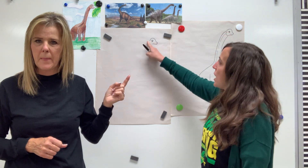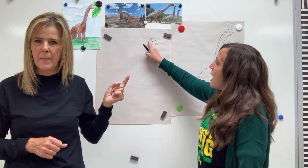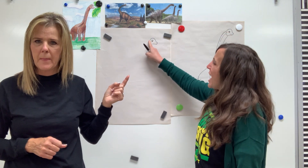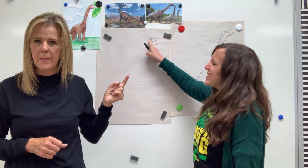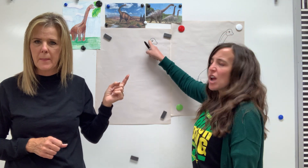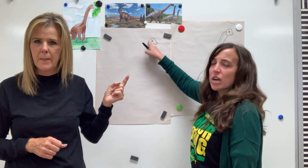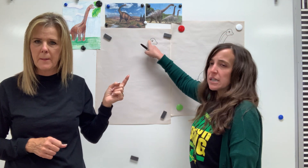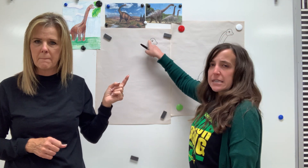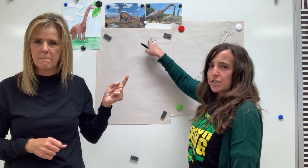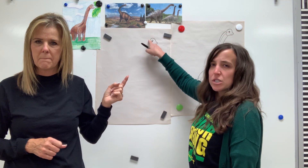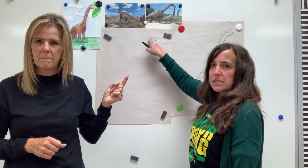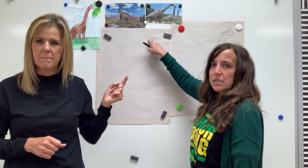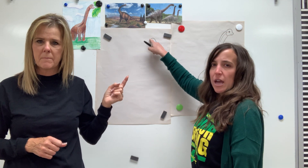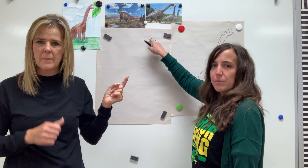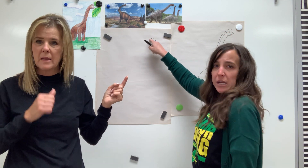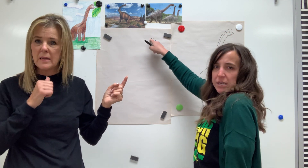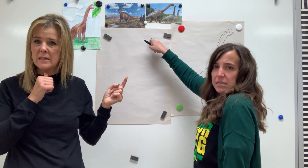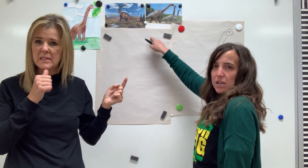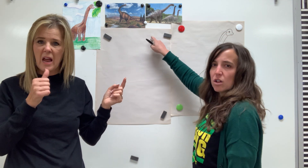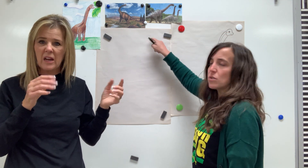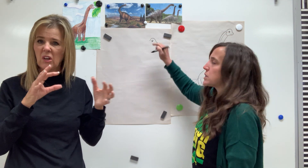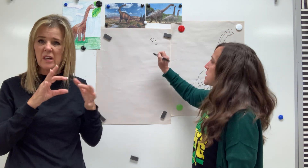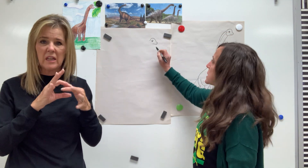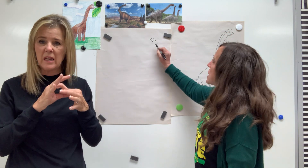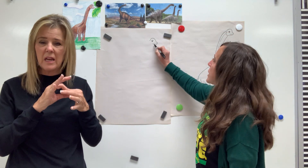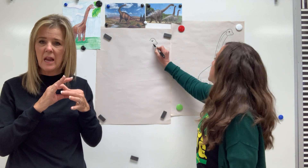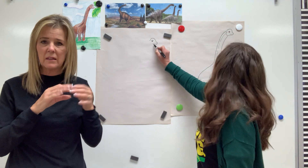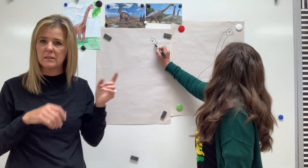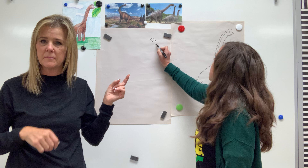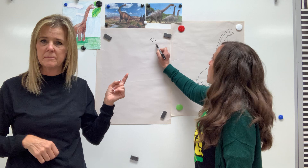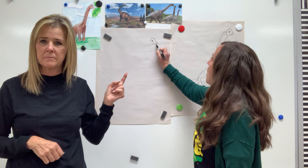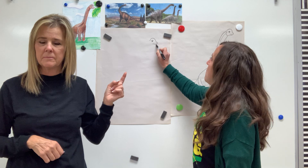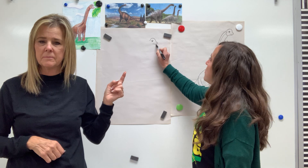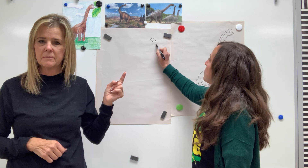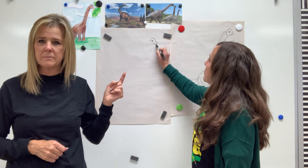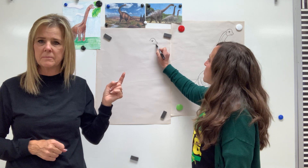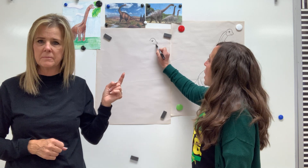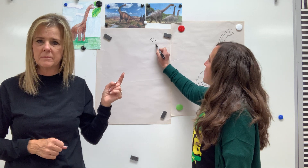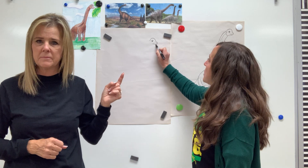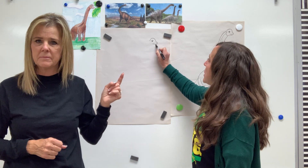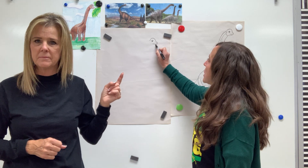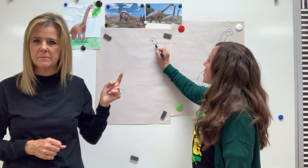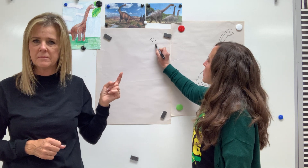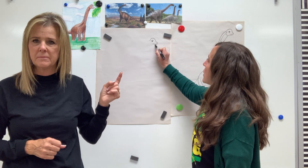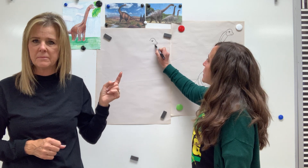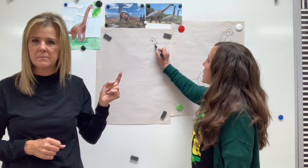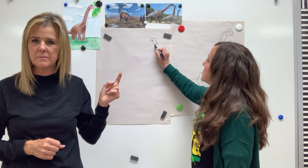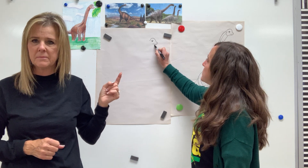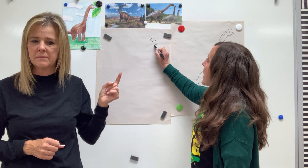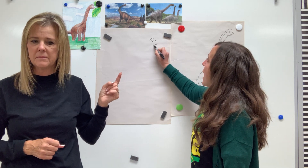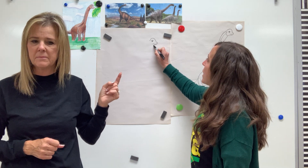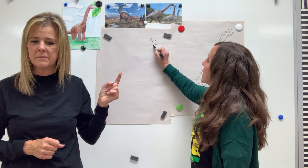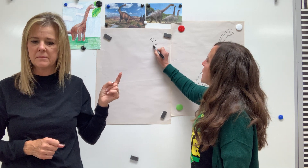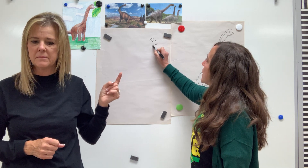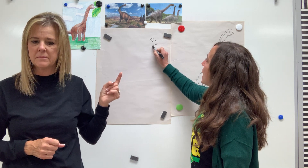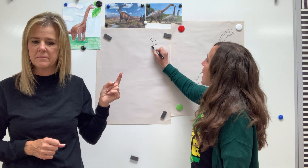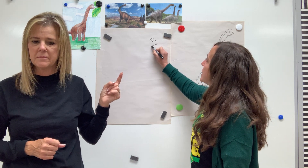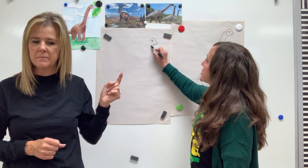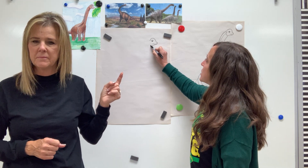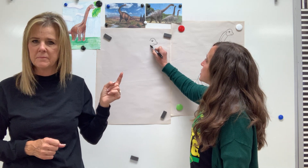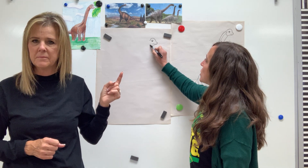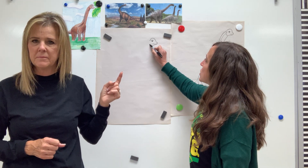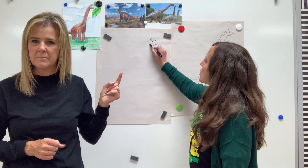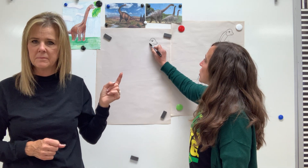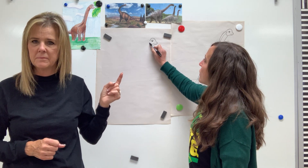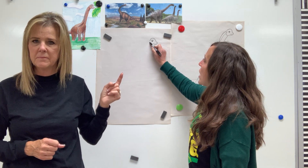up. It's not gonna touch this line, but it gets kind of close to this line. So I'm gonna make a curve line that comes back, and